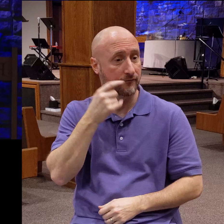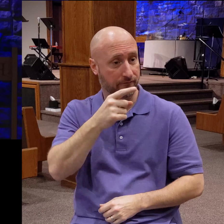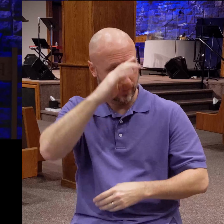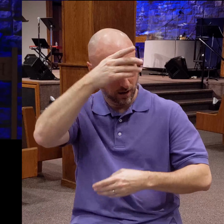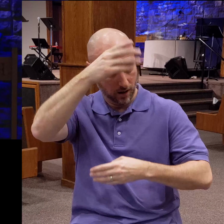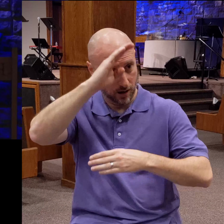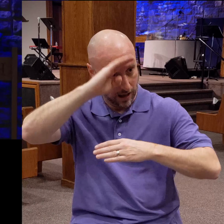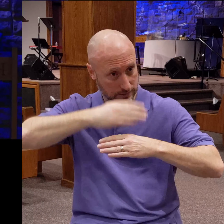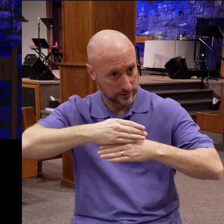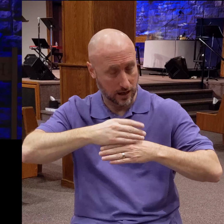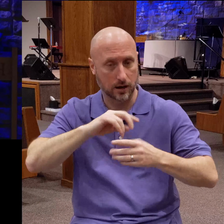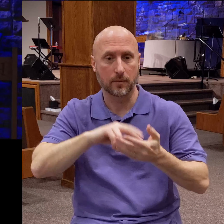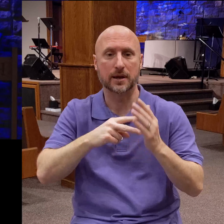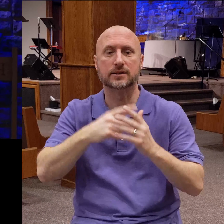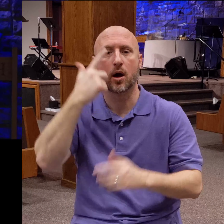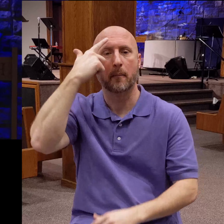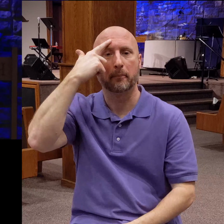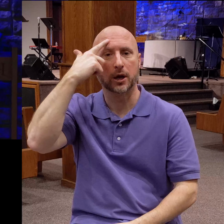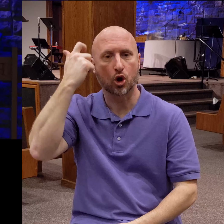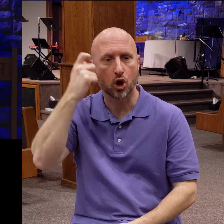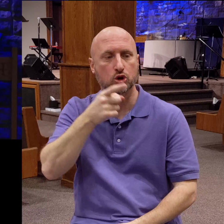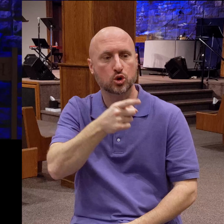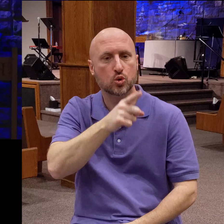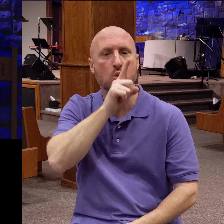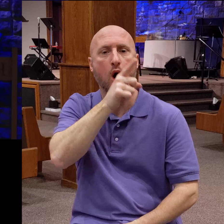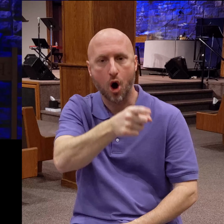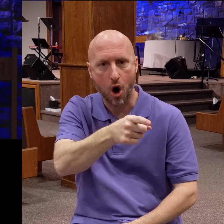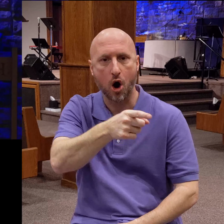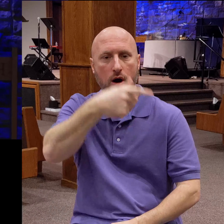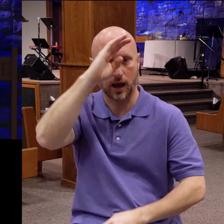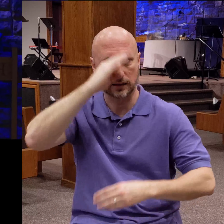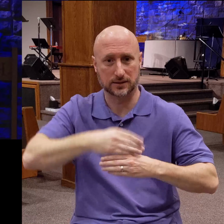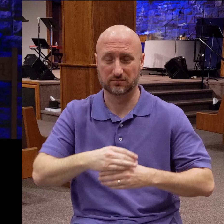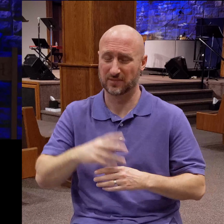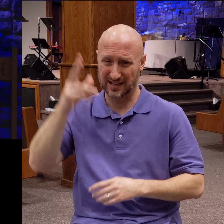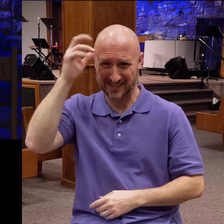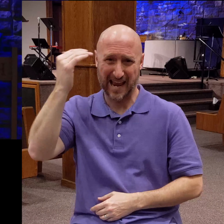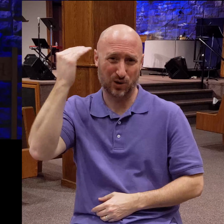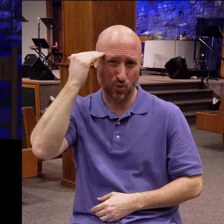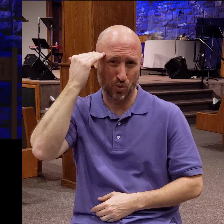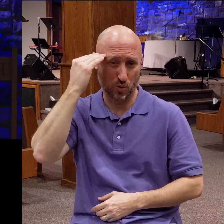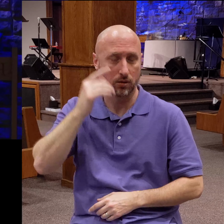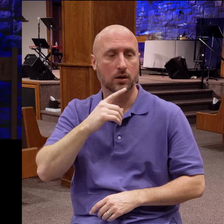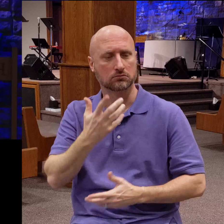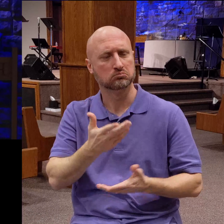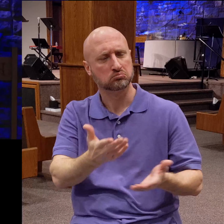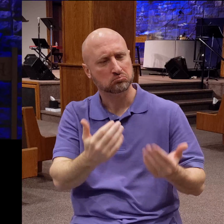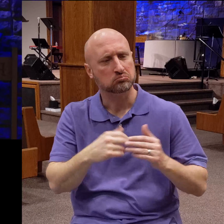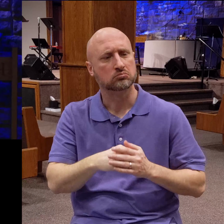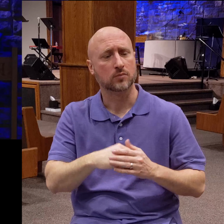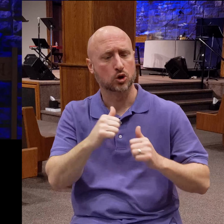condition in the Greek there, since you're the Son of God. He had no doubt. Turn these stones into bread.